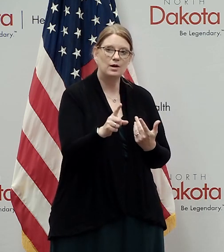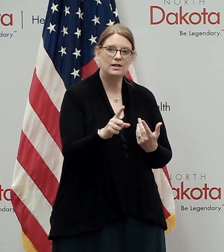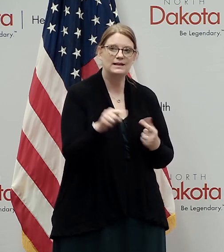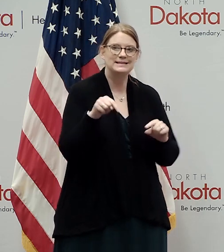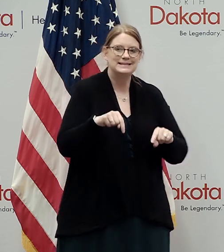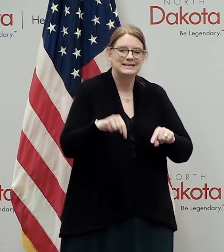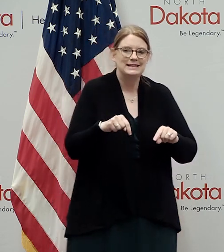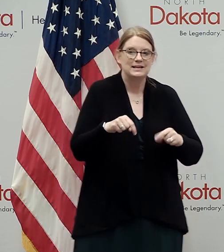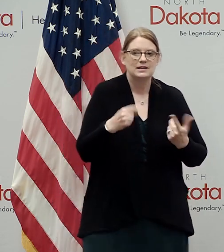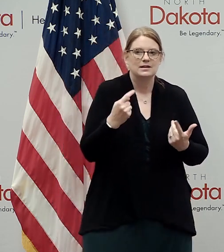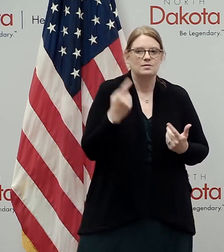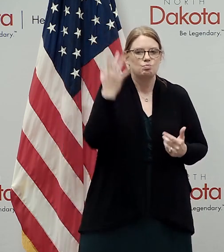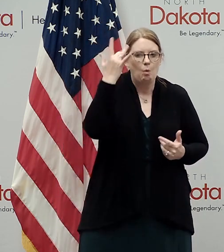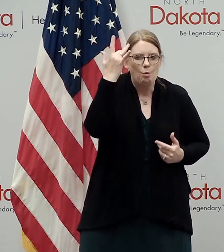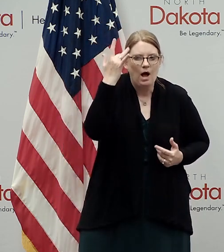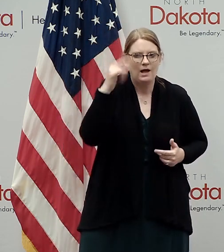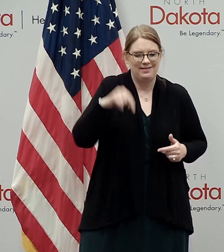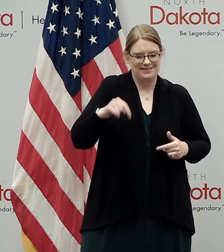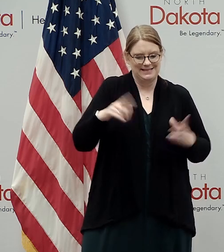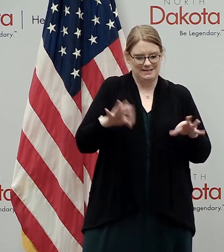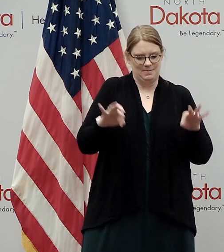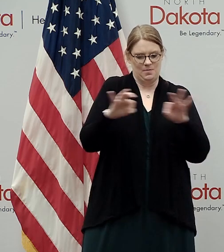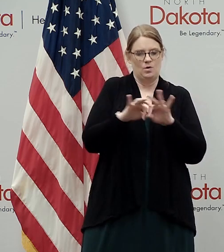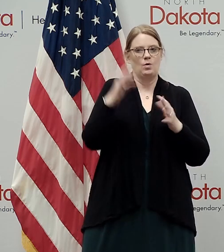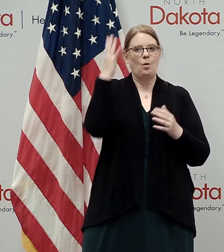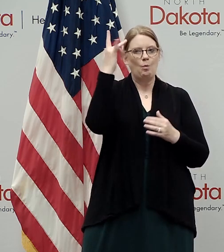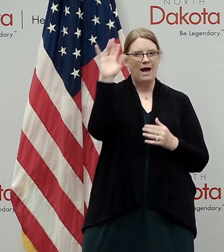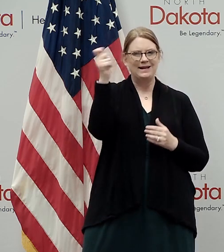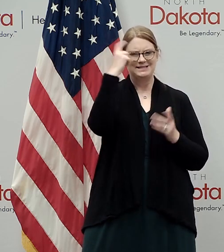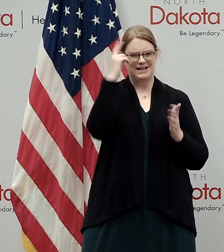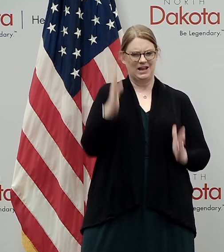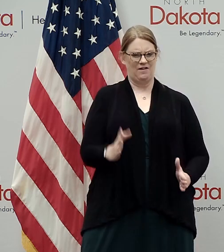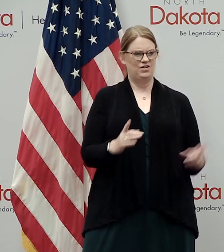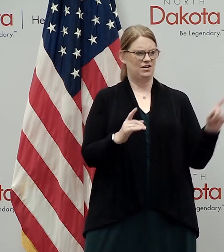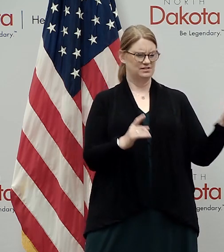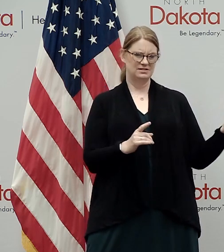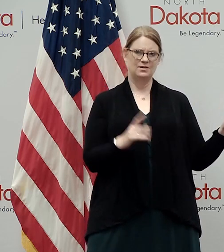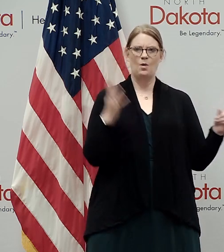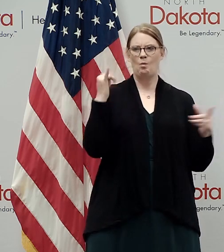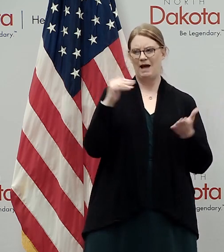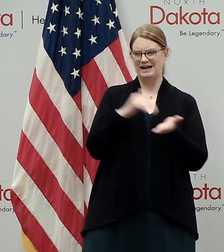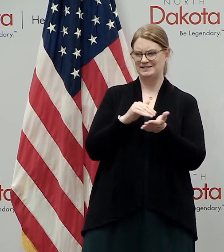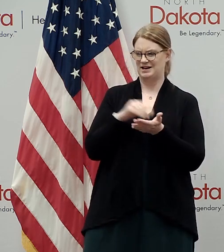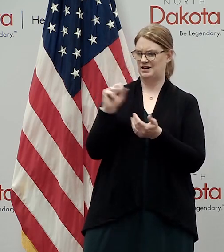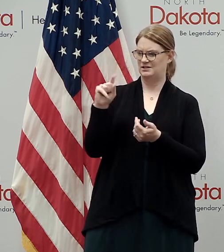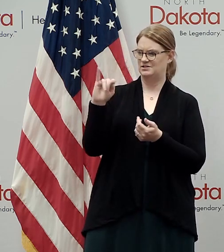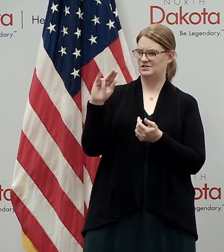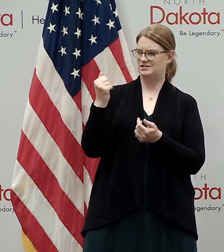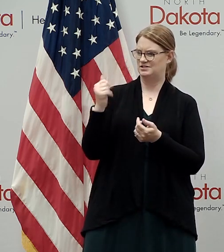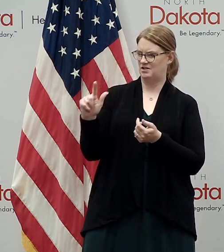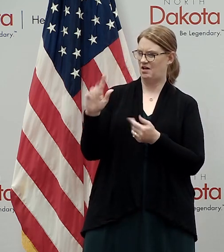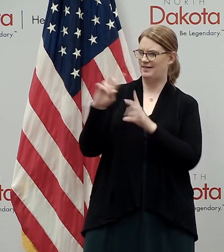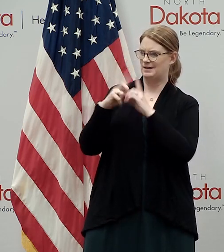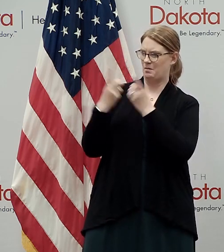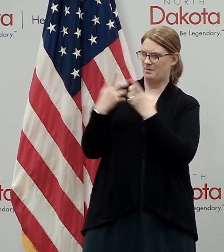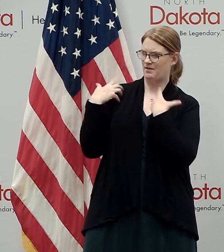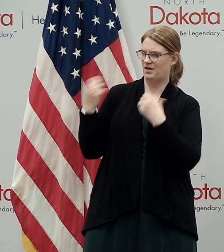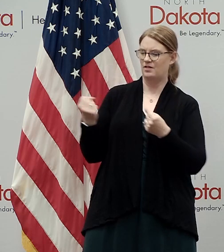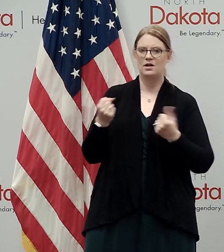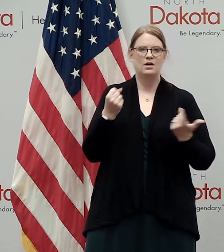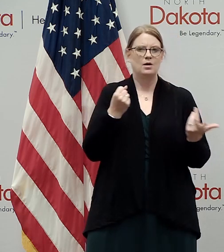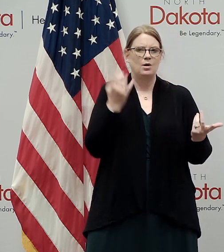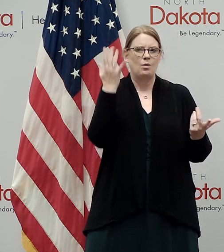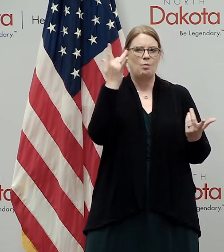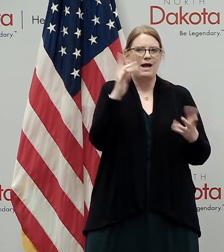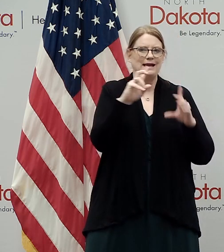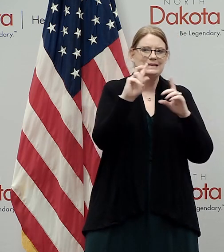why all of this matters. Why is the Governor's Office? Why is Dr. Stahl and his team at the Department of Health? Why are the team